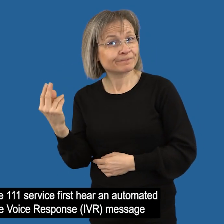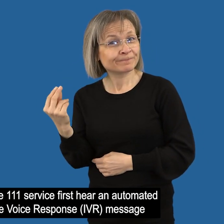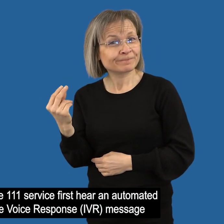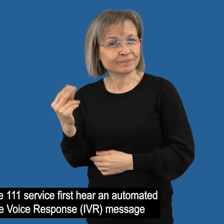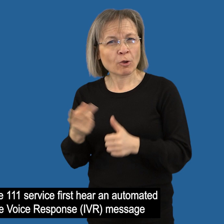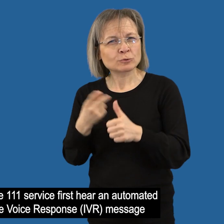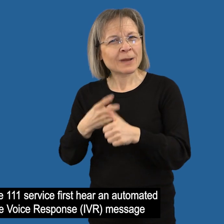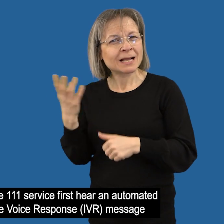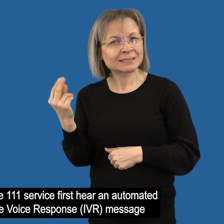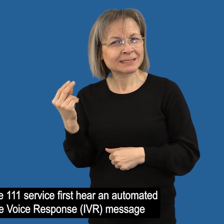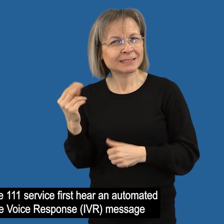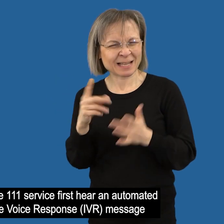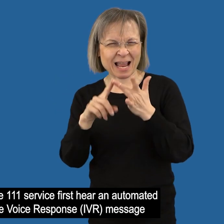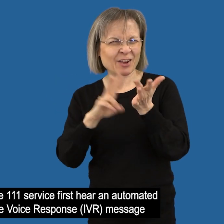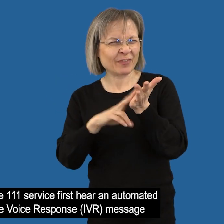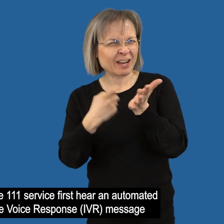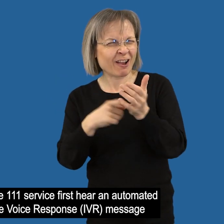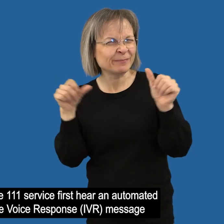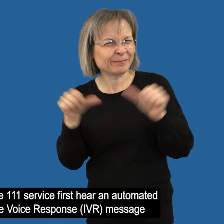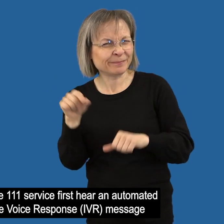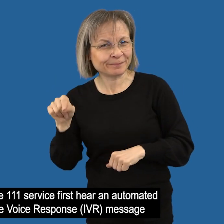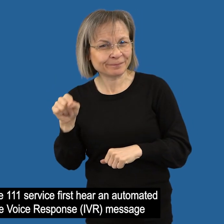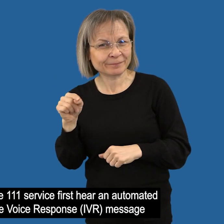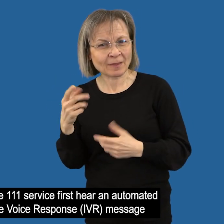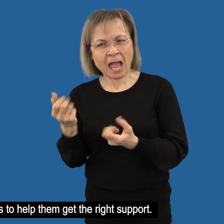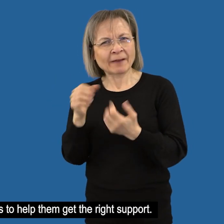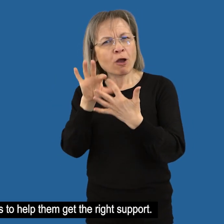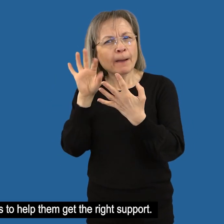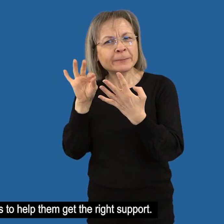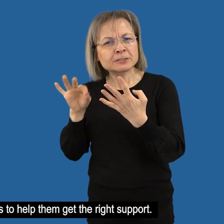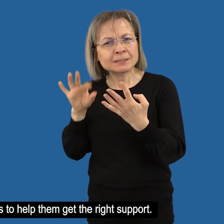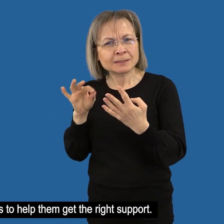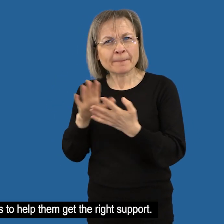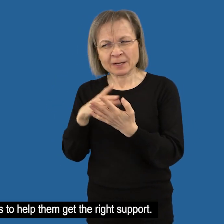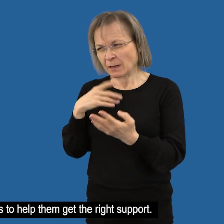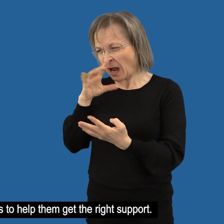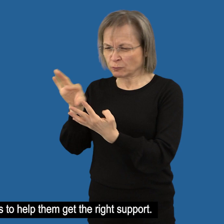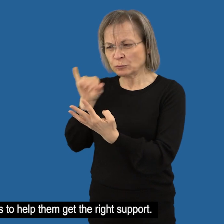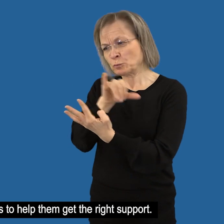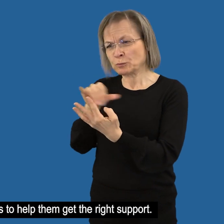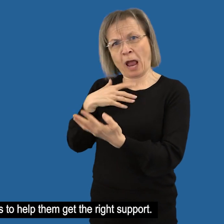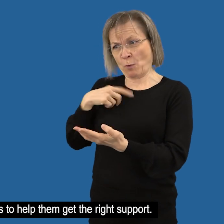automated interactive voice response, IVR, message with options to help them get the right support.